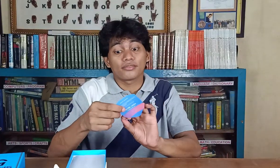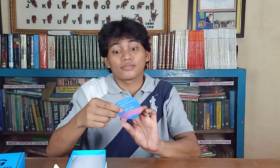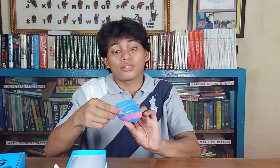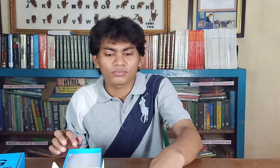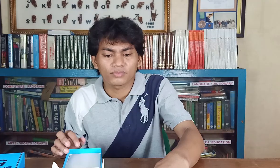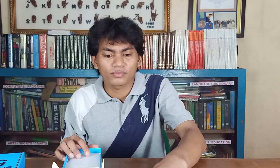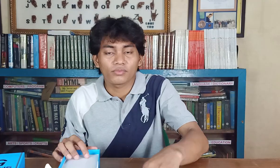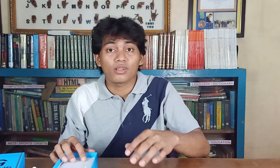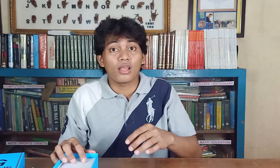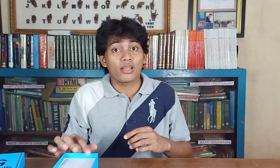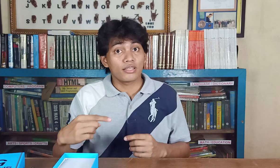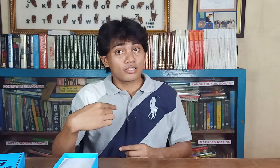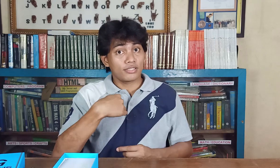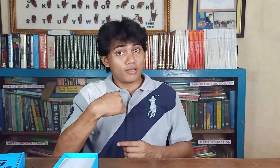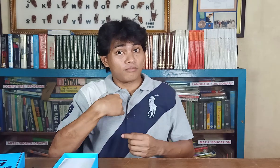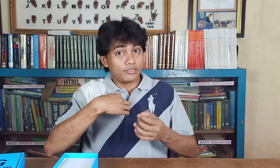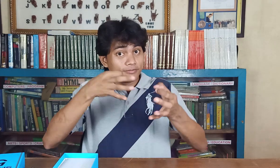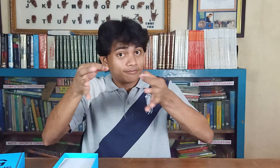Let me explain first what this is.